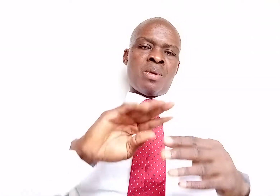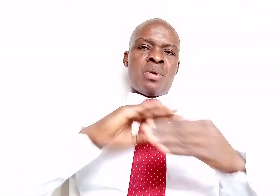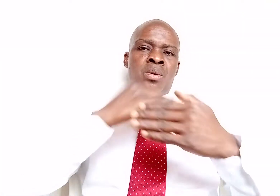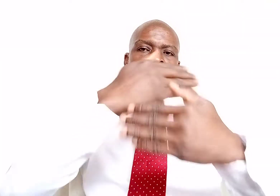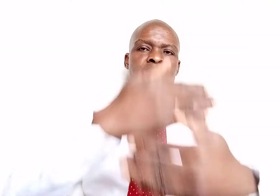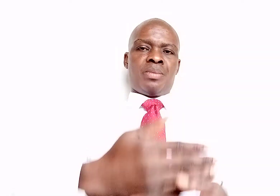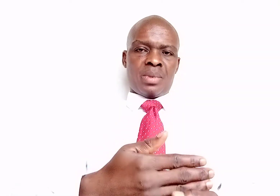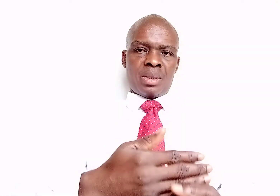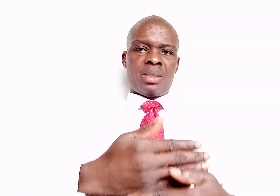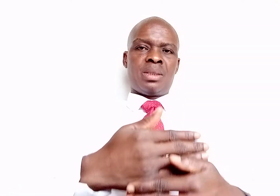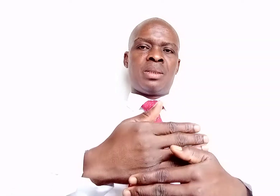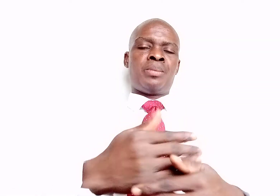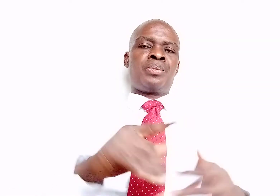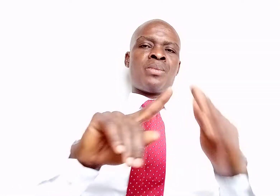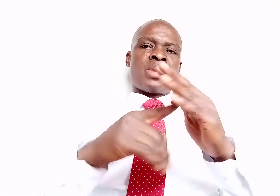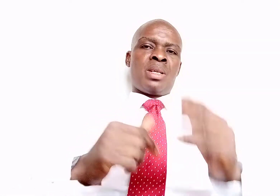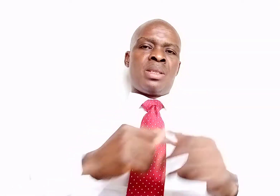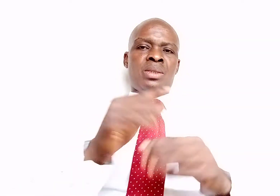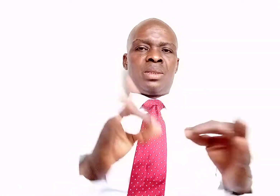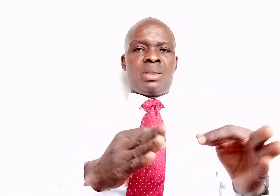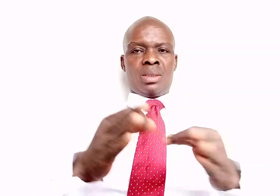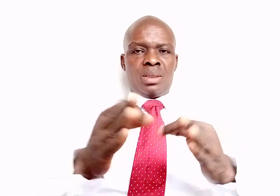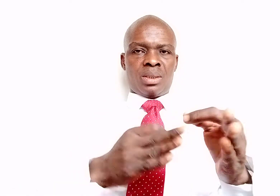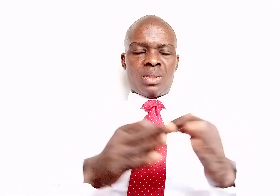pregnancy. Now let us discuss in details.